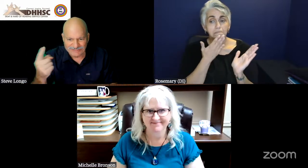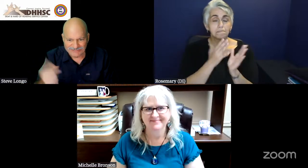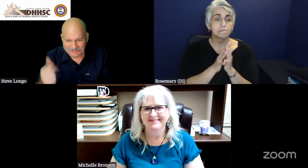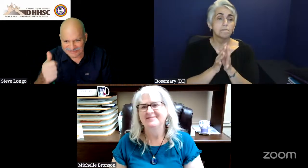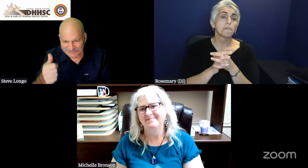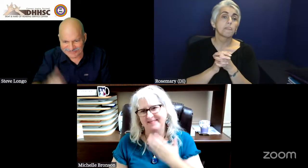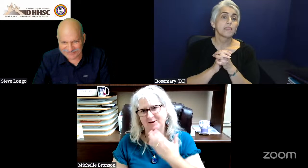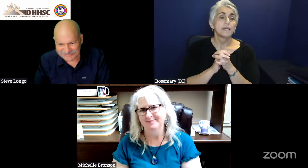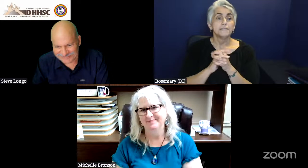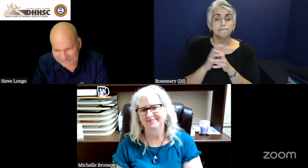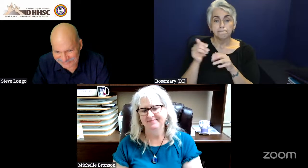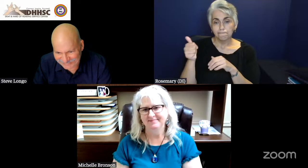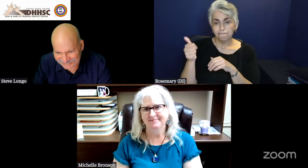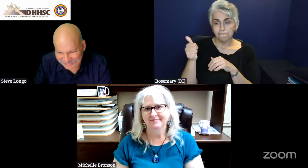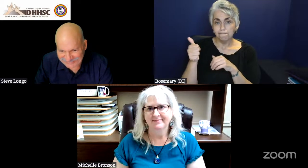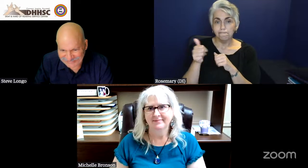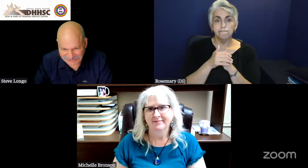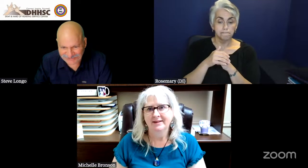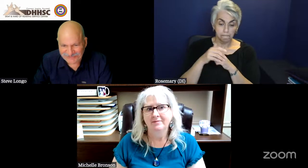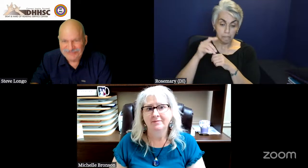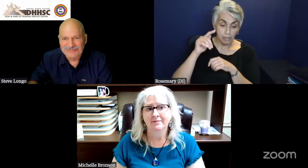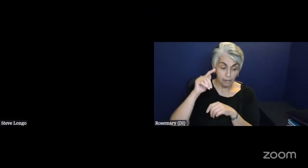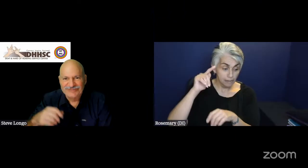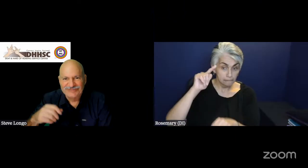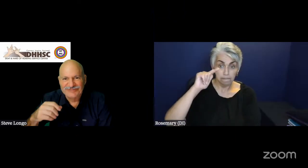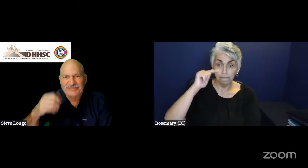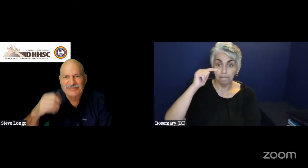I'm good. Thank you.